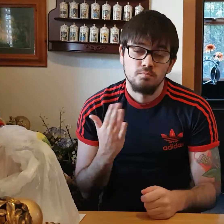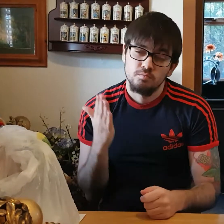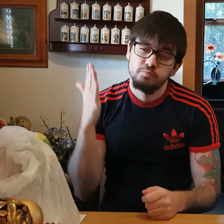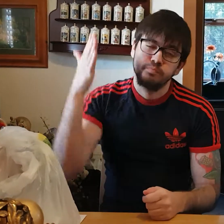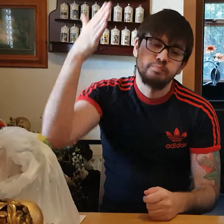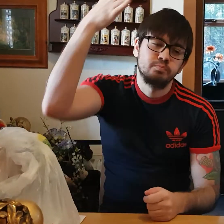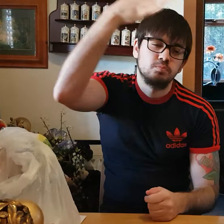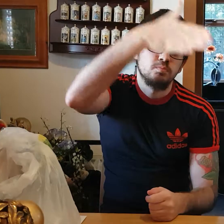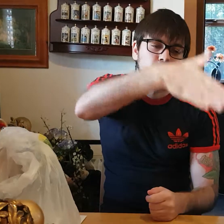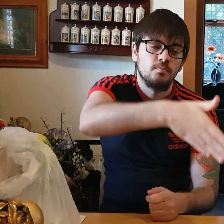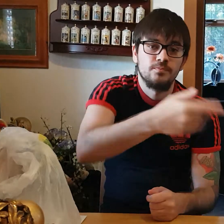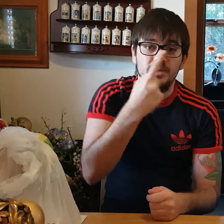so they can identify me.